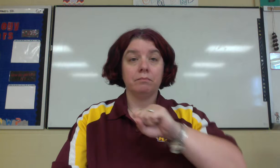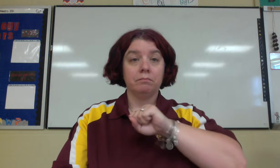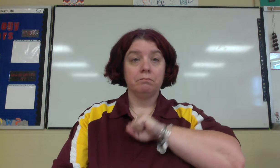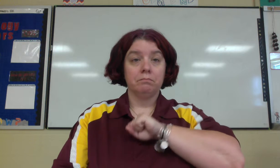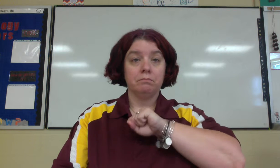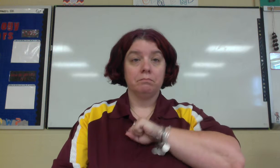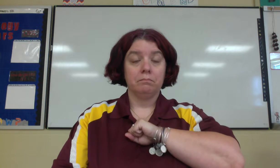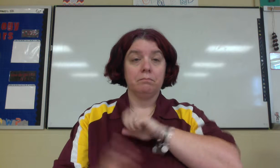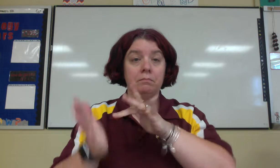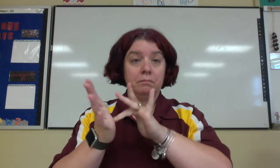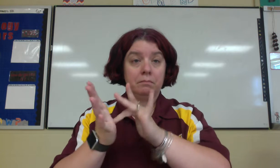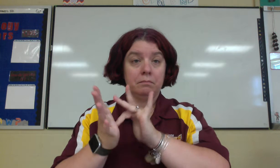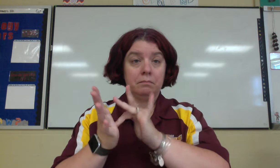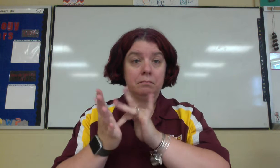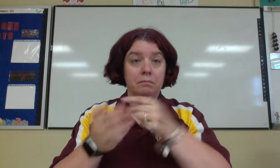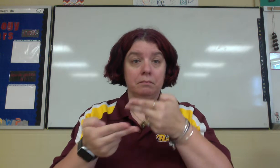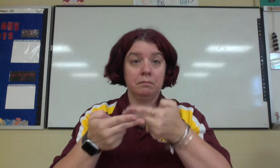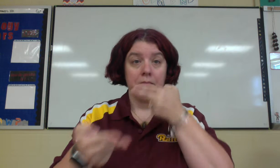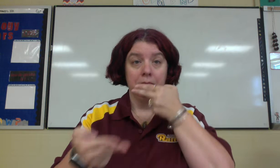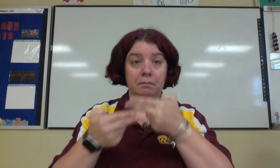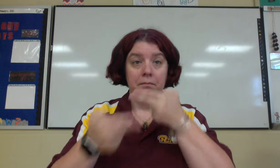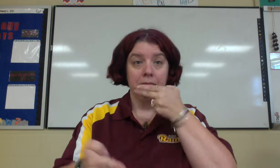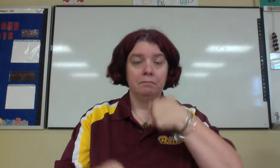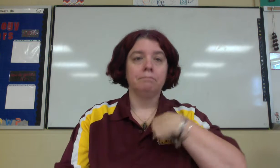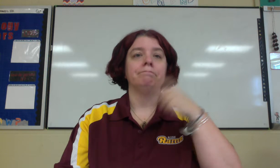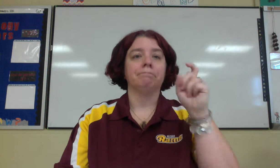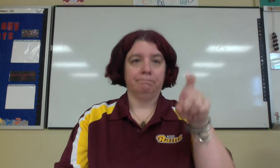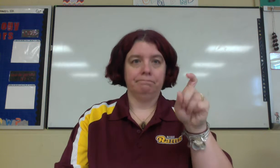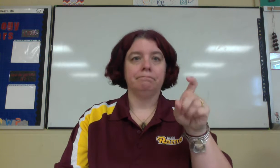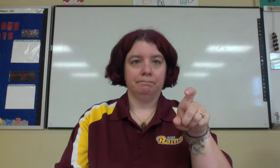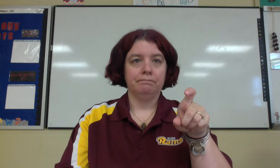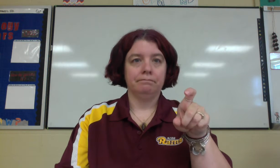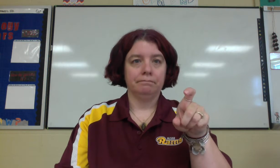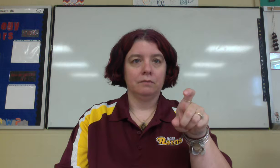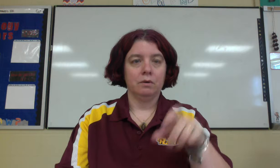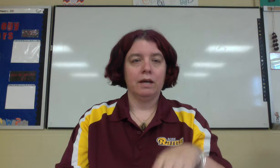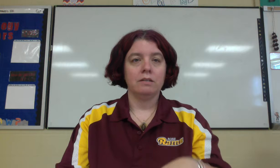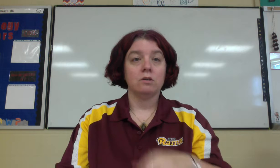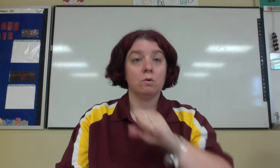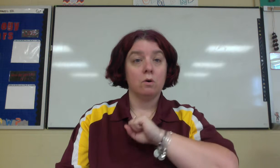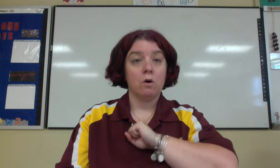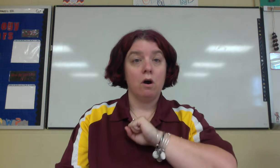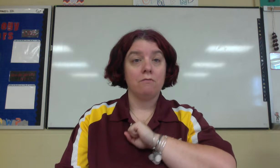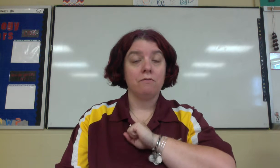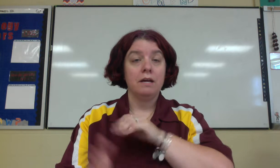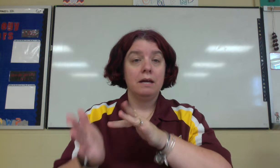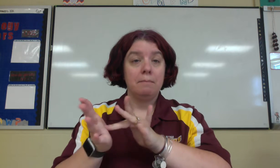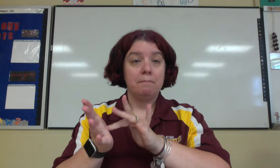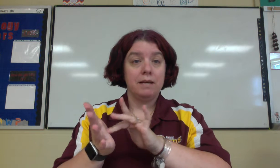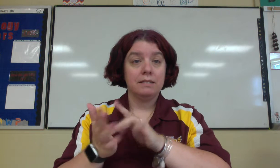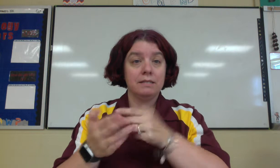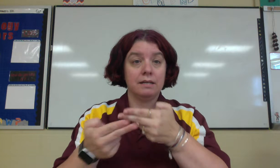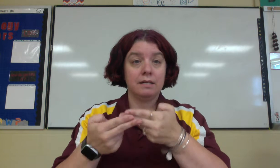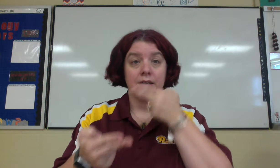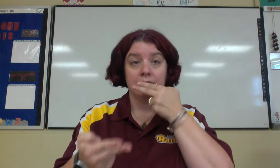okay so cough medicine and then I